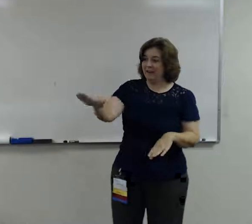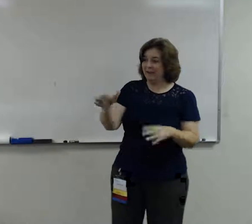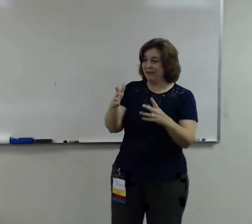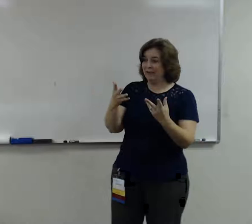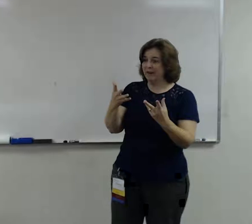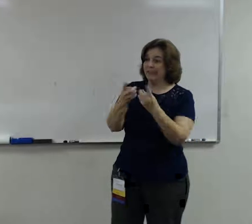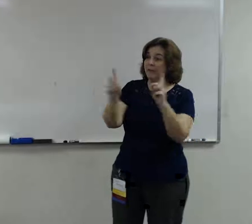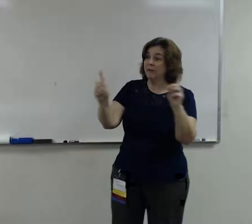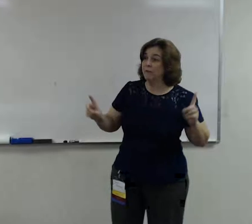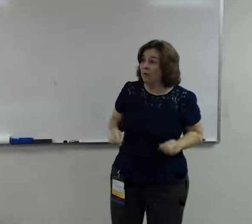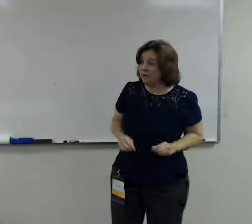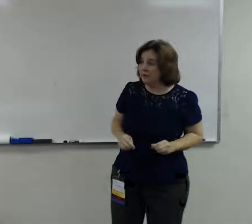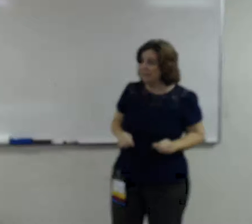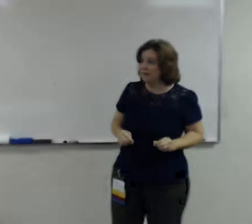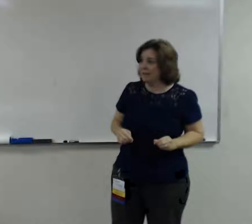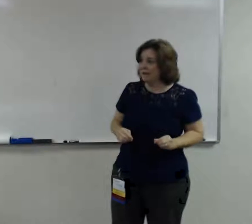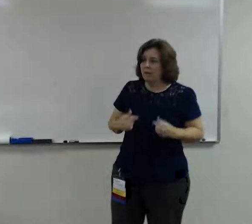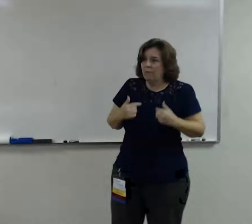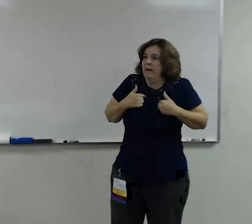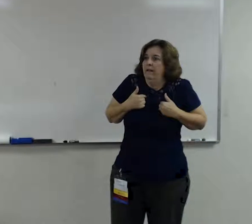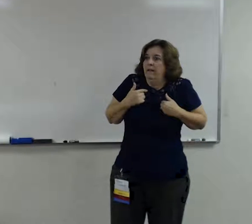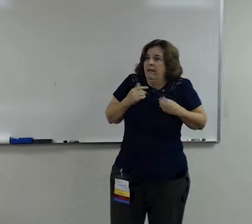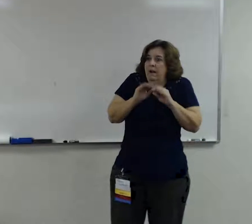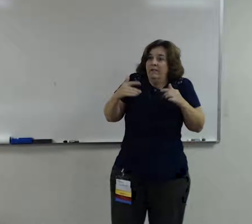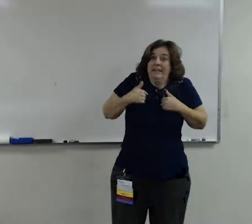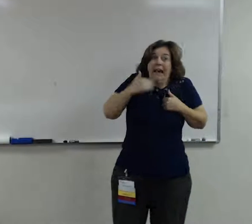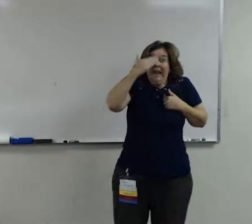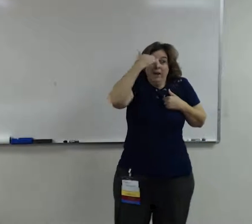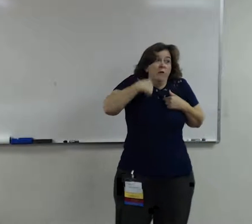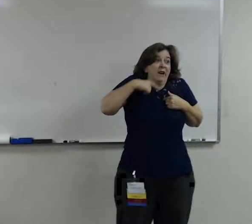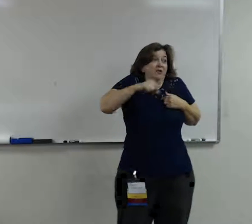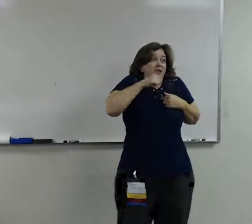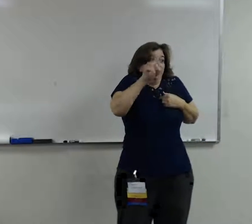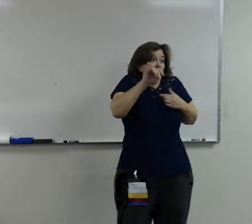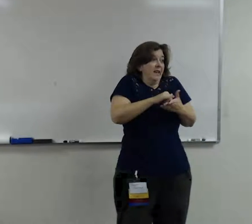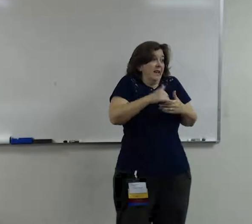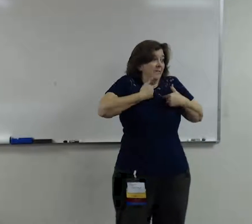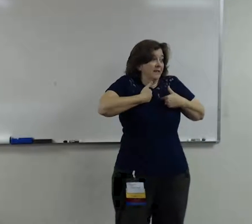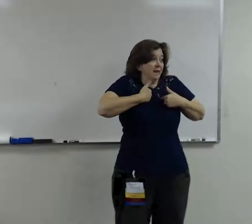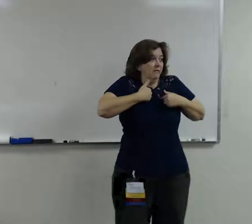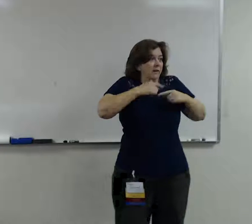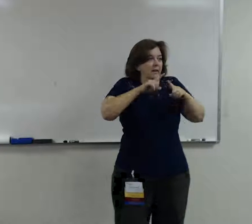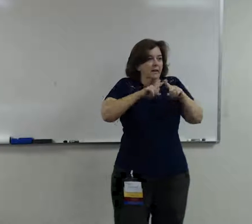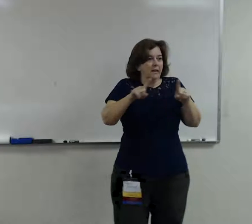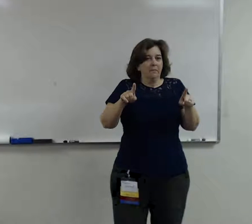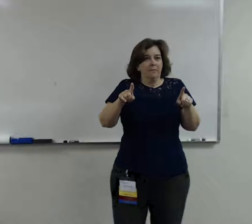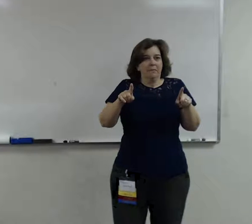you're getting a divorce? Obviously, I know I should not do that myself,